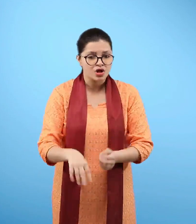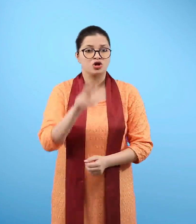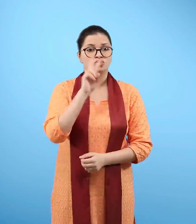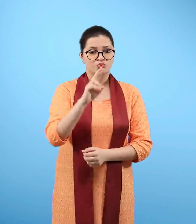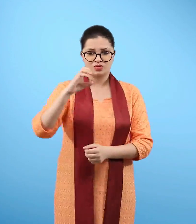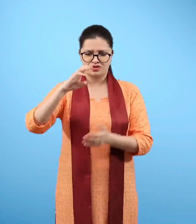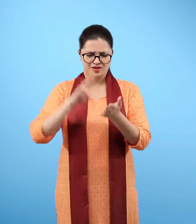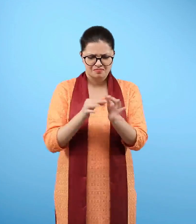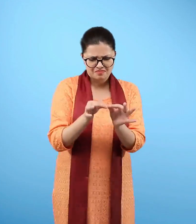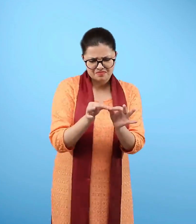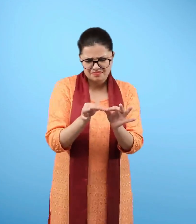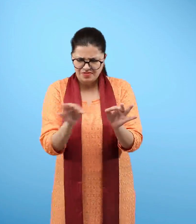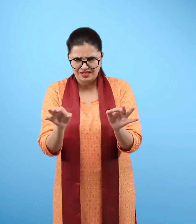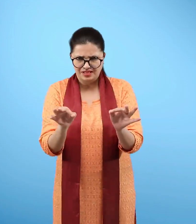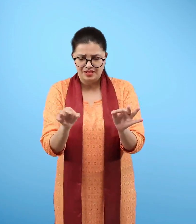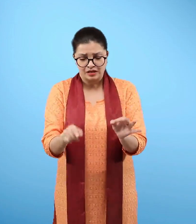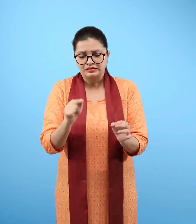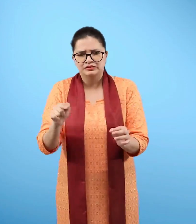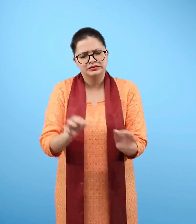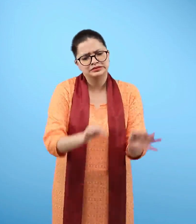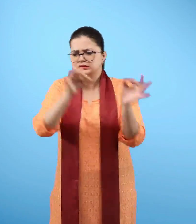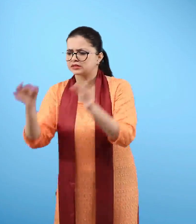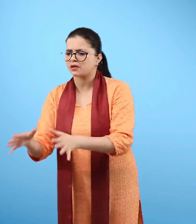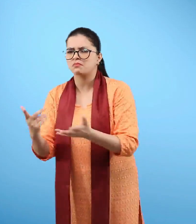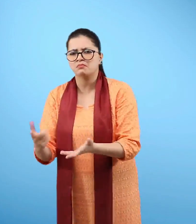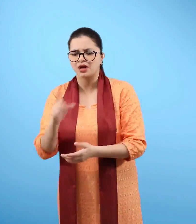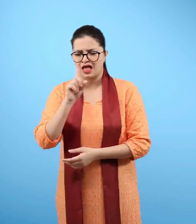2 centimeters is equal to 1 kilometer.